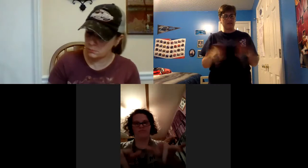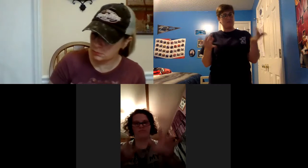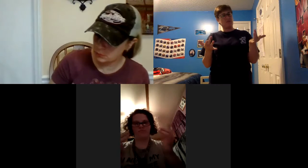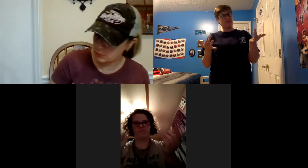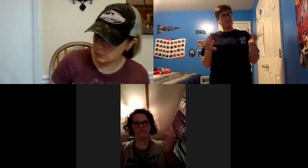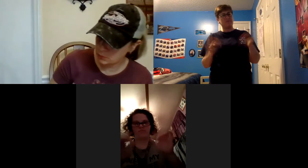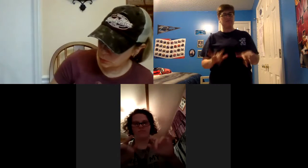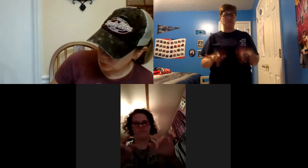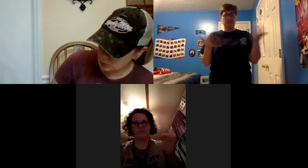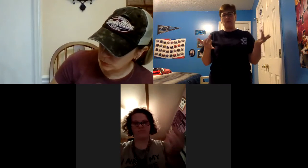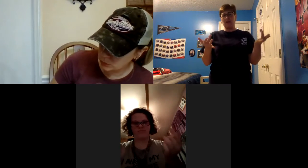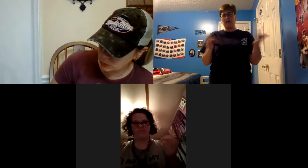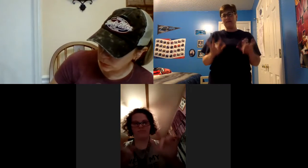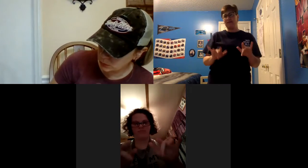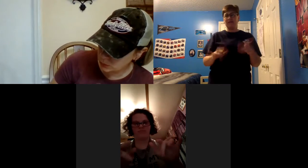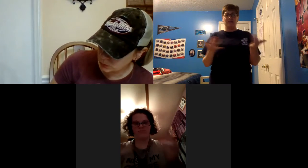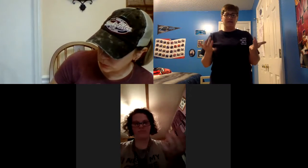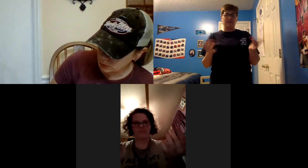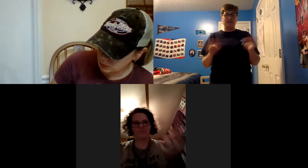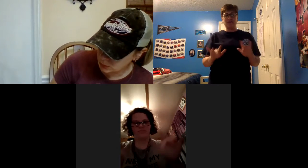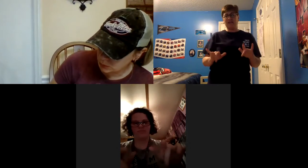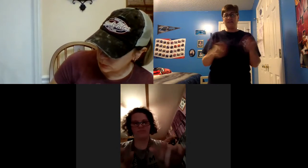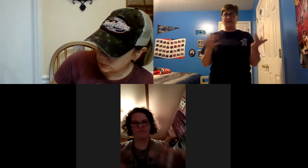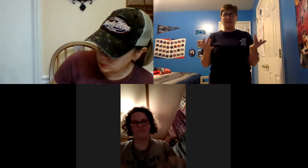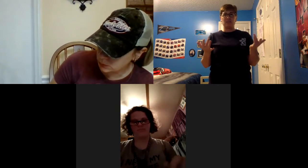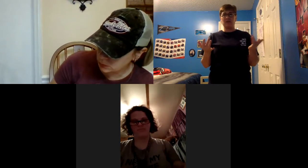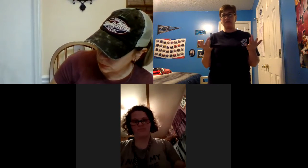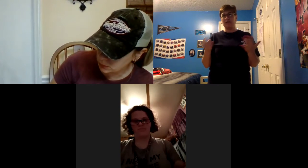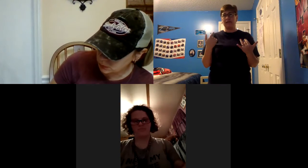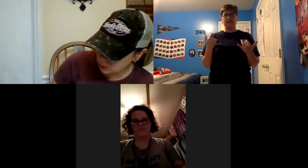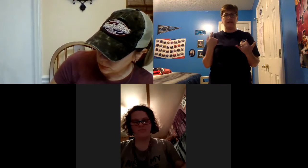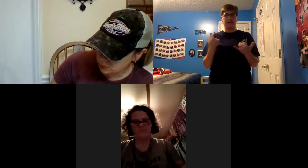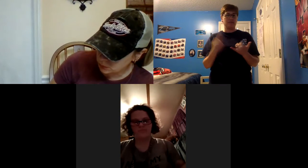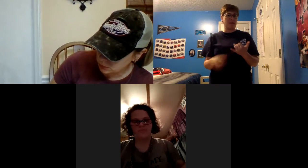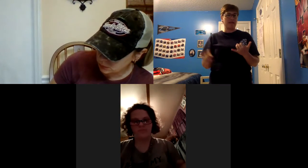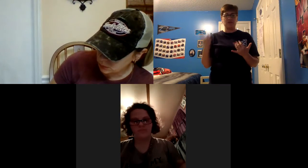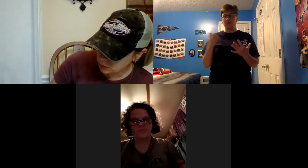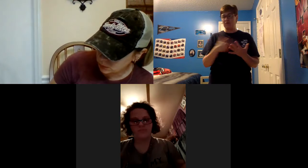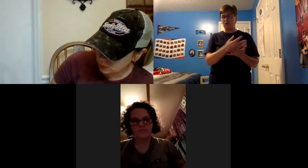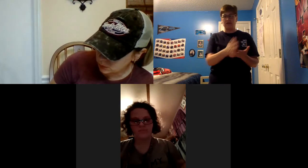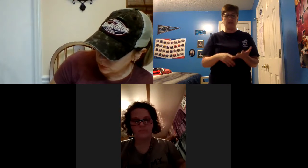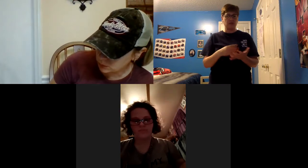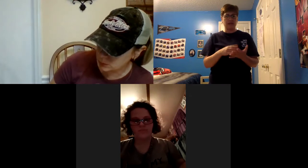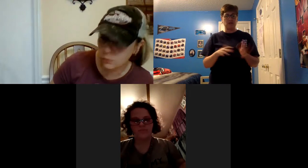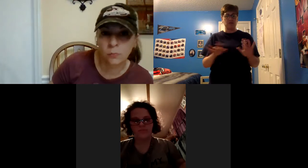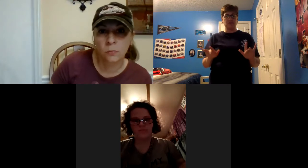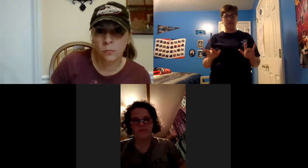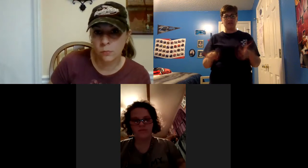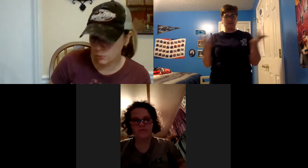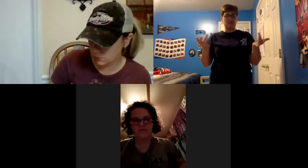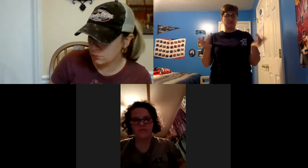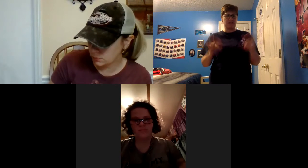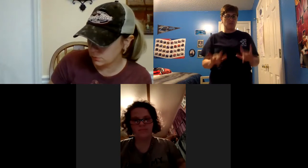If you're asking someone, what's up? What's going on? They've got that expression in like Spanish, and I'm sure all the other